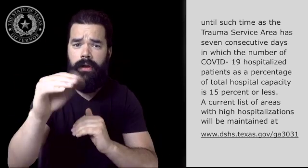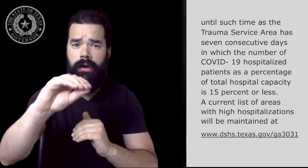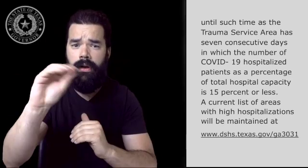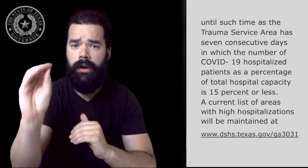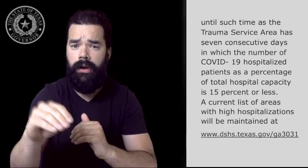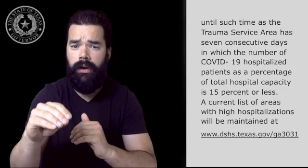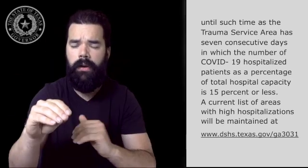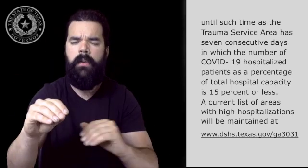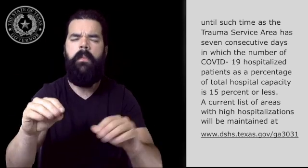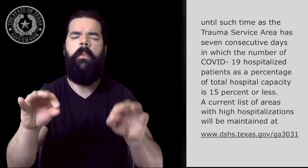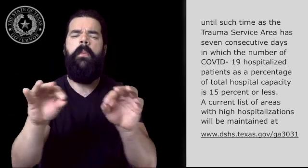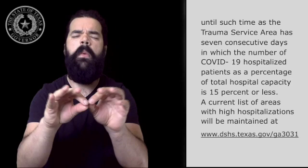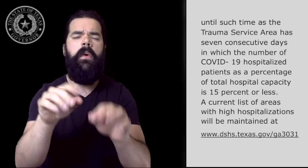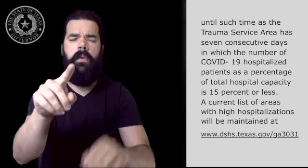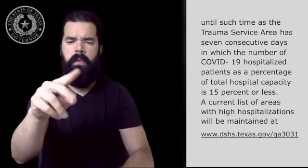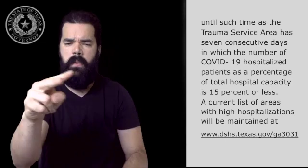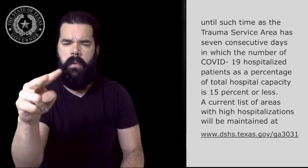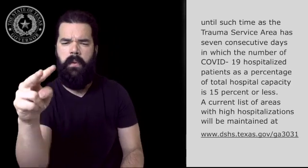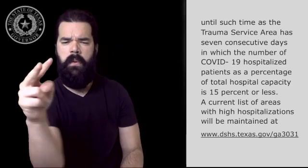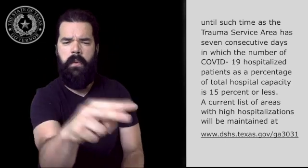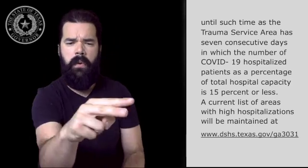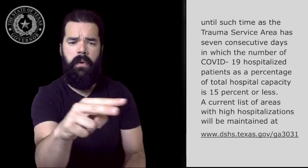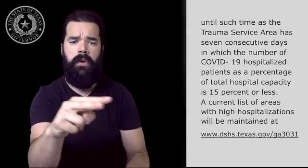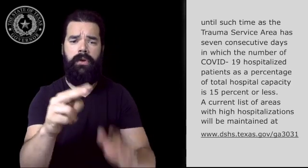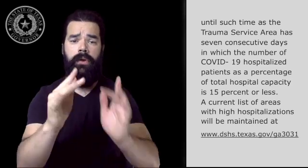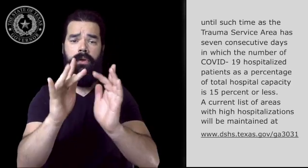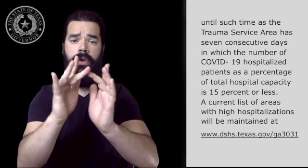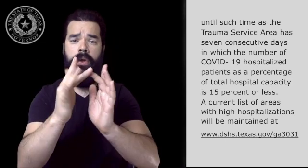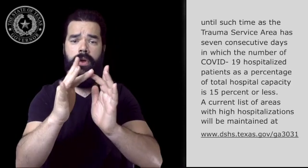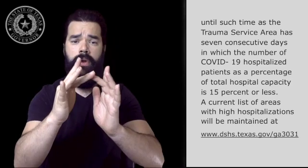high hospitalizations will be maintained at